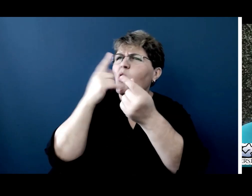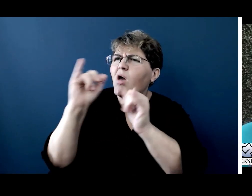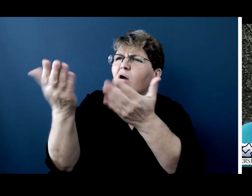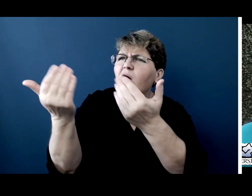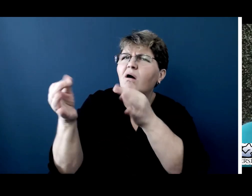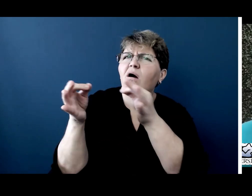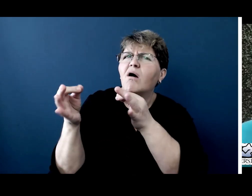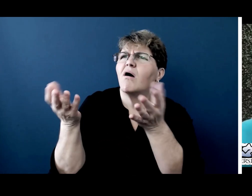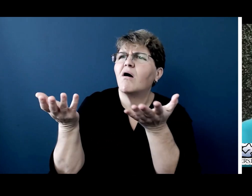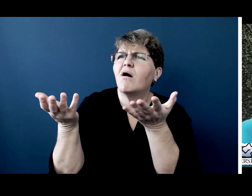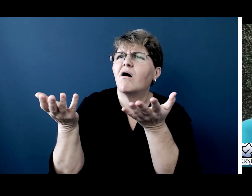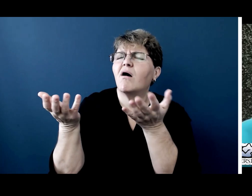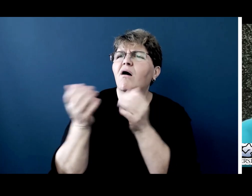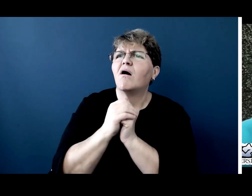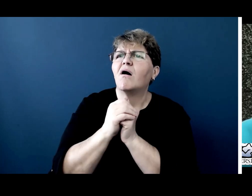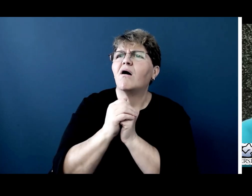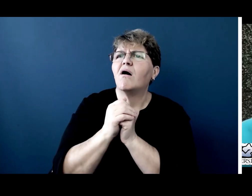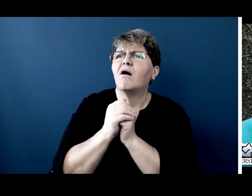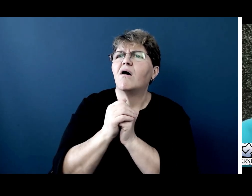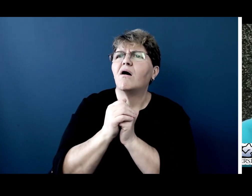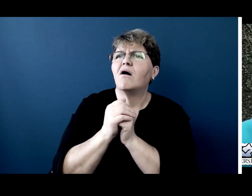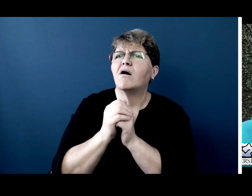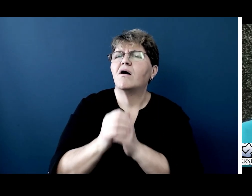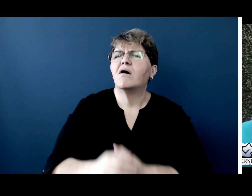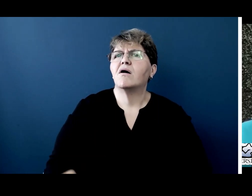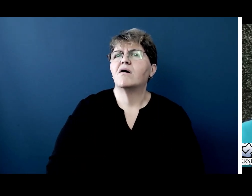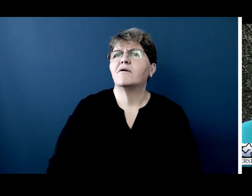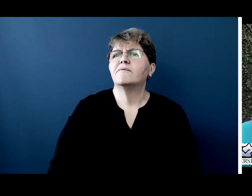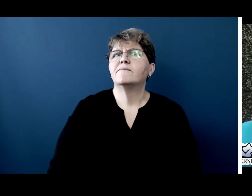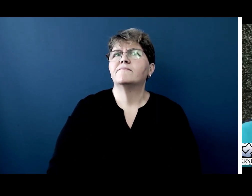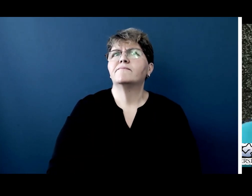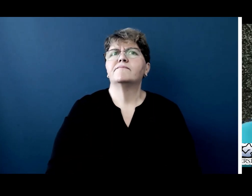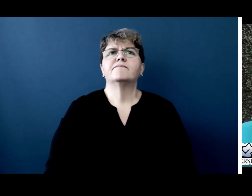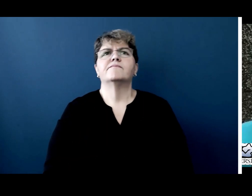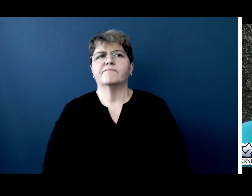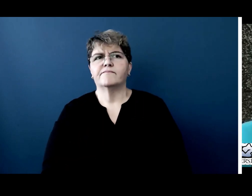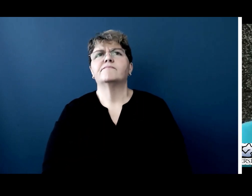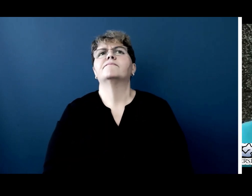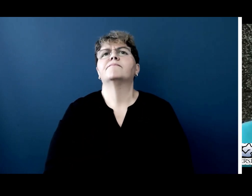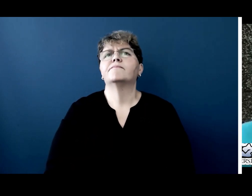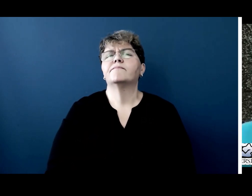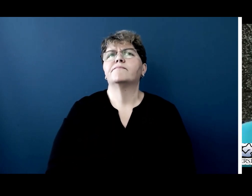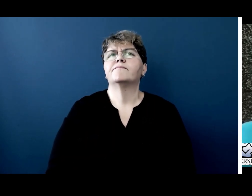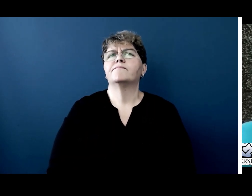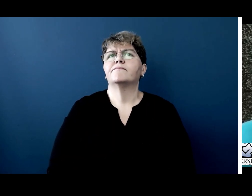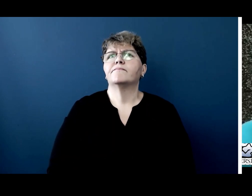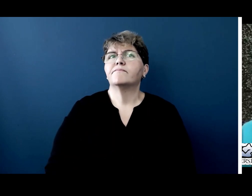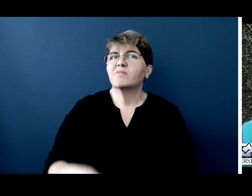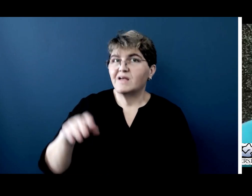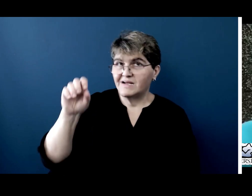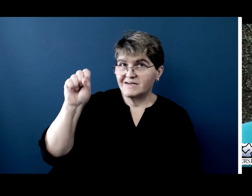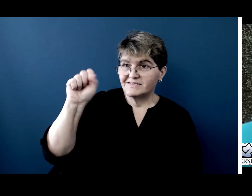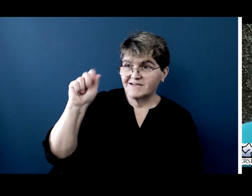just pick up the trash. So it's BYOP, bring your own pail, right? Bring your own pail Okay. and bring your own poker. And bring your own poker.